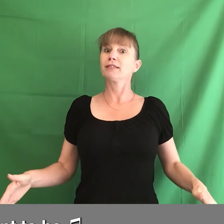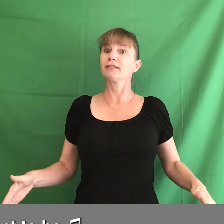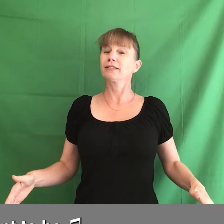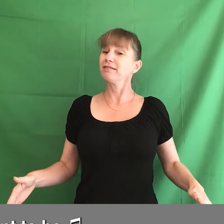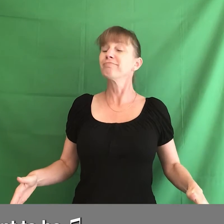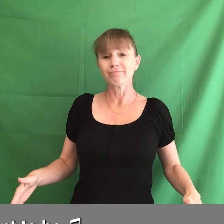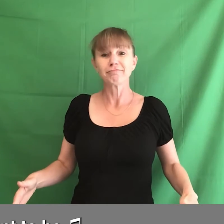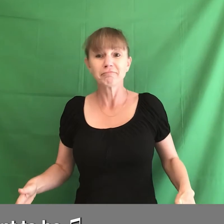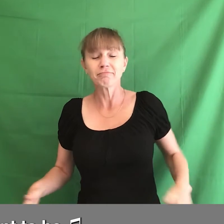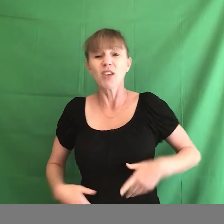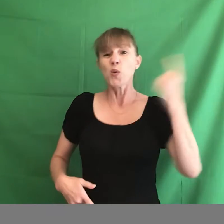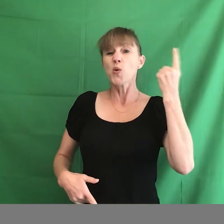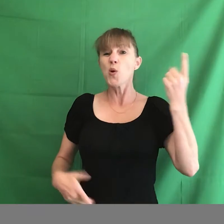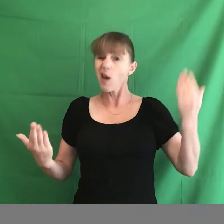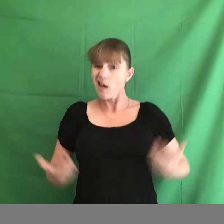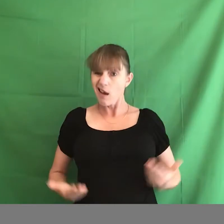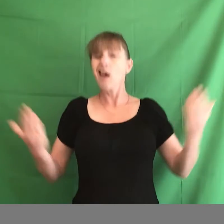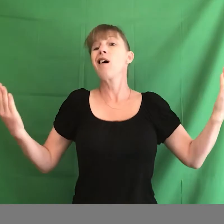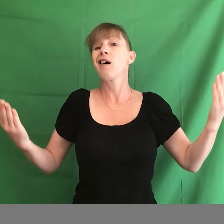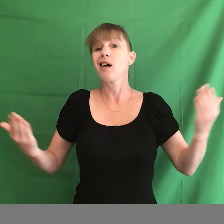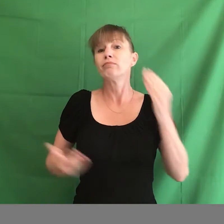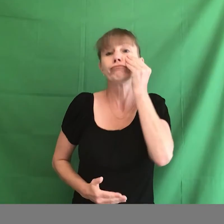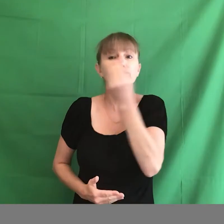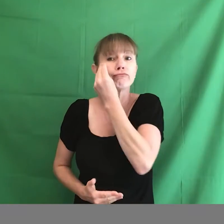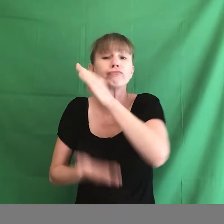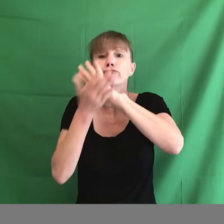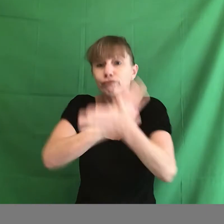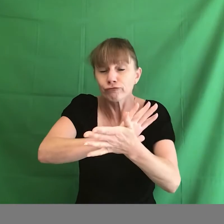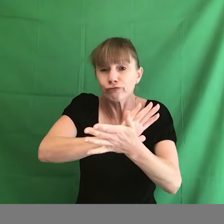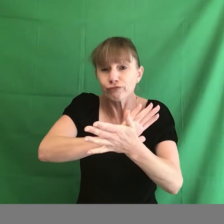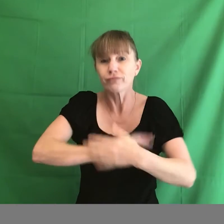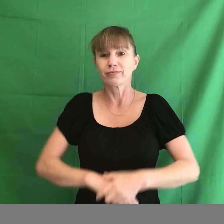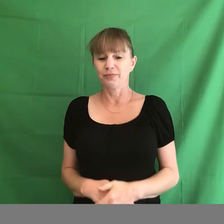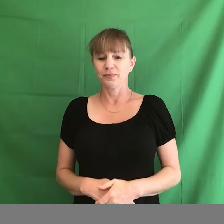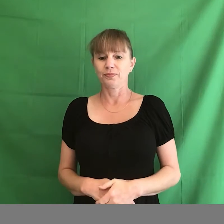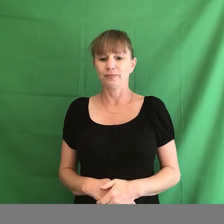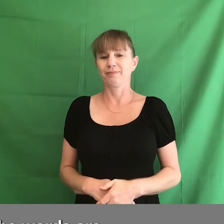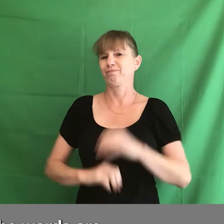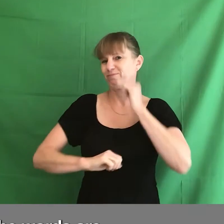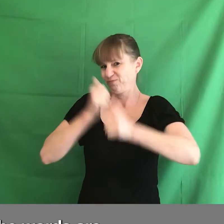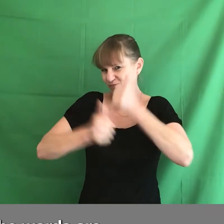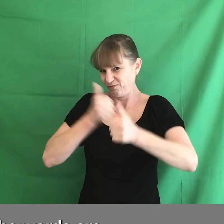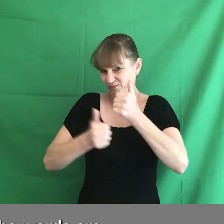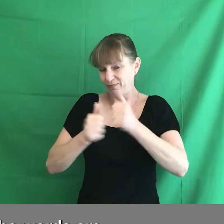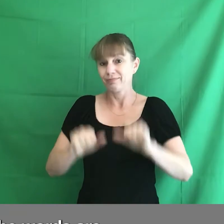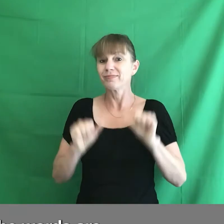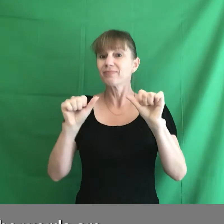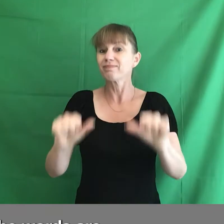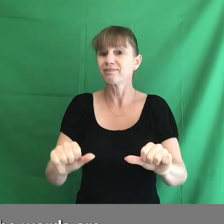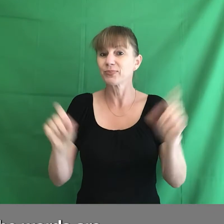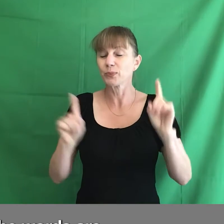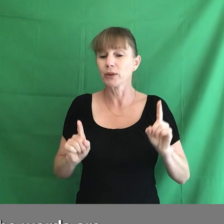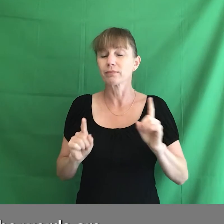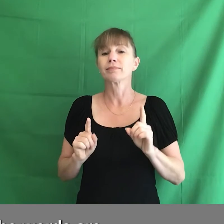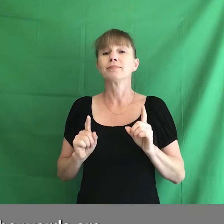on a dress? Who on earth cares if your blusher's a mess? Well done. The next bit,